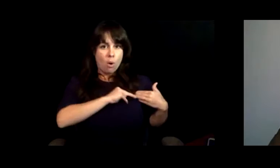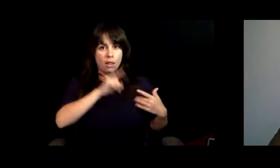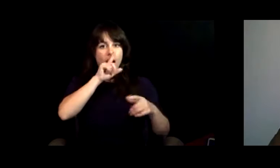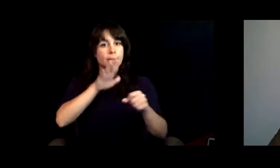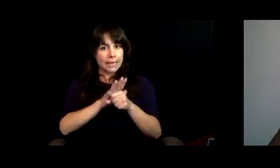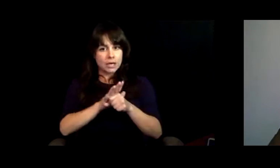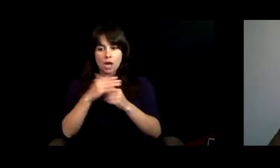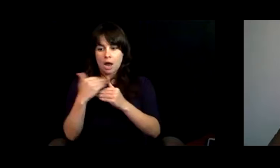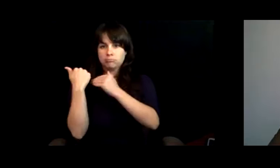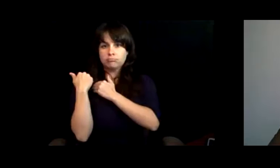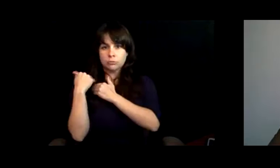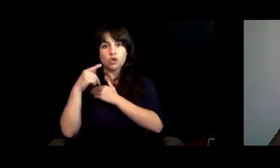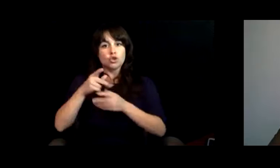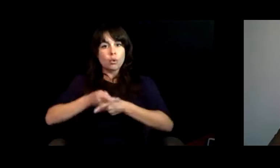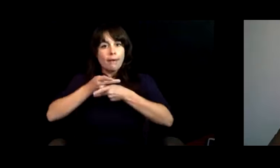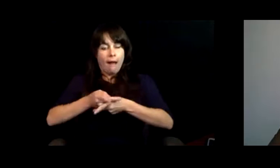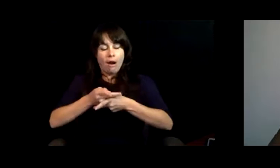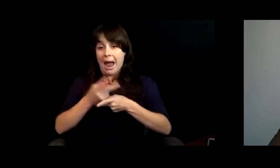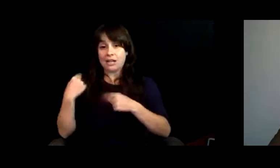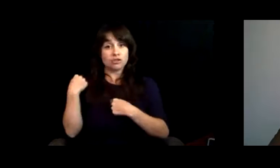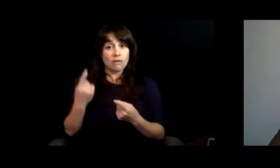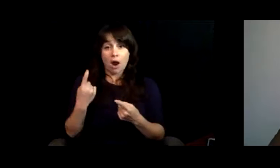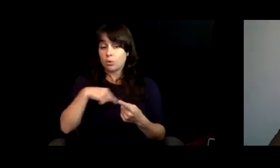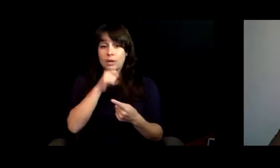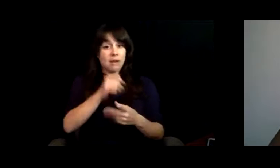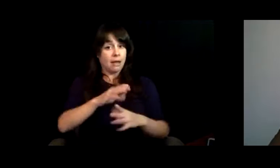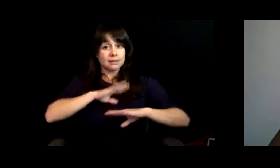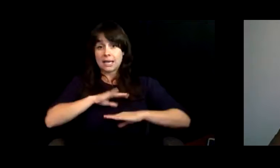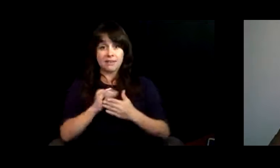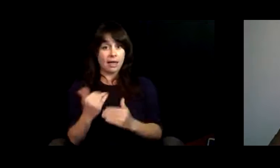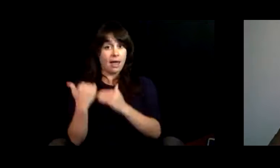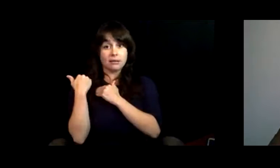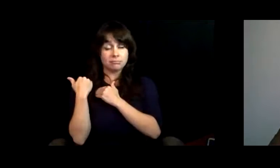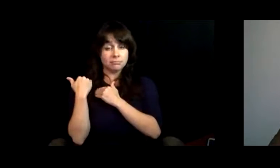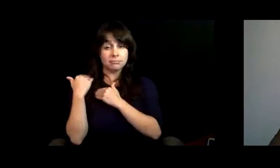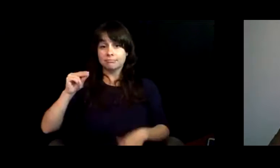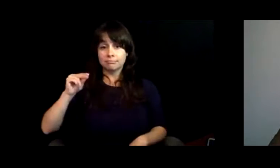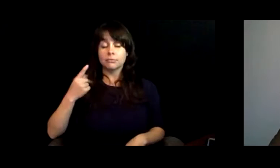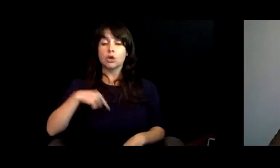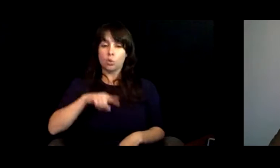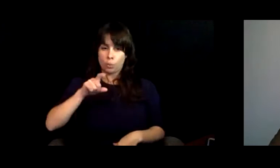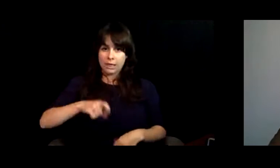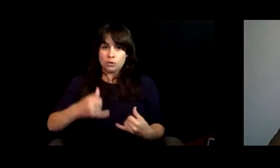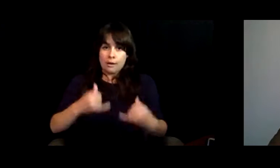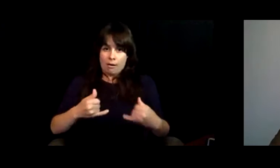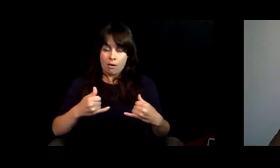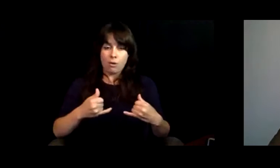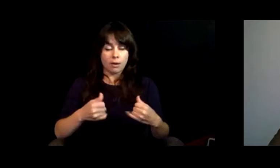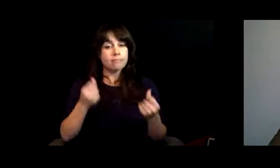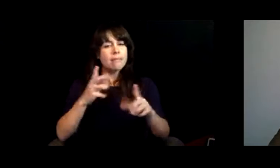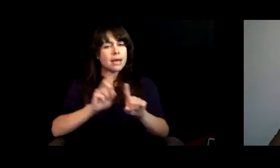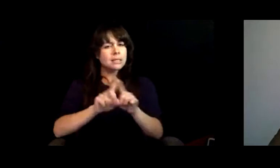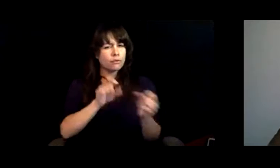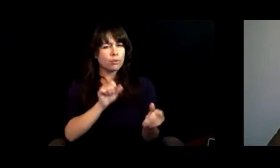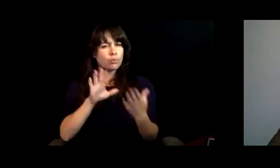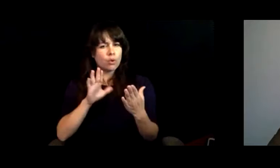we haven't met that obligation in the Commonwealth of Virginia. And it's about time that we do that. And there's a number of ways to do that. I got introduced to mental